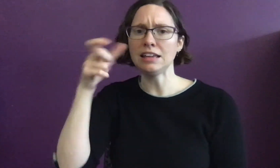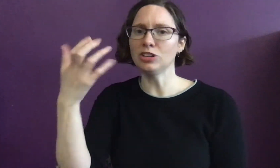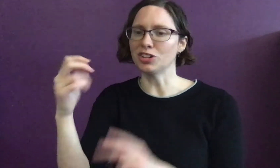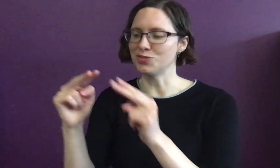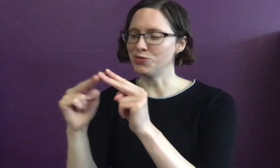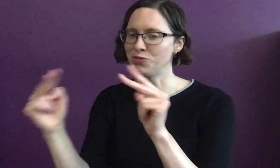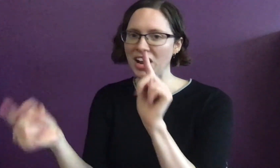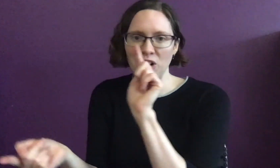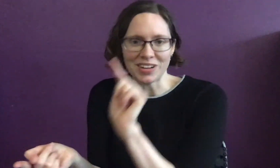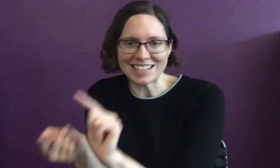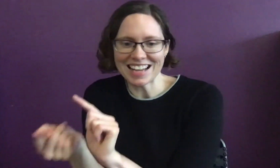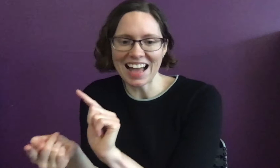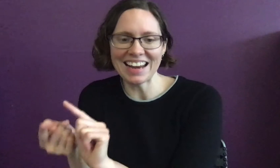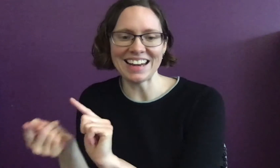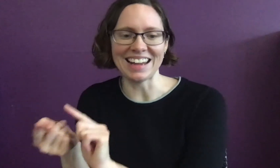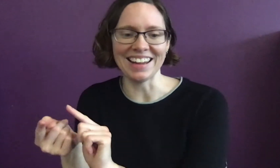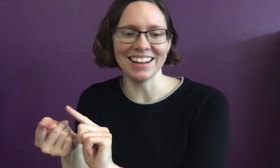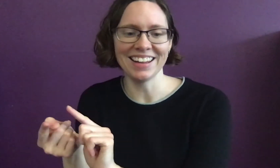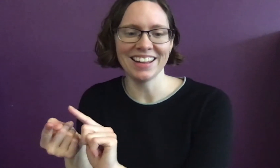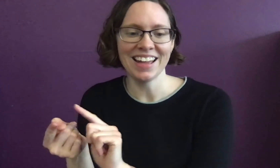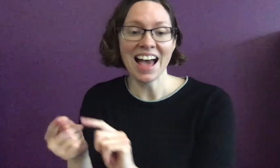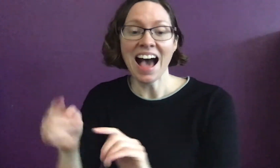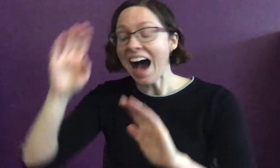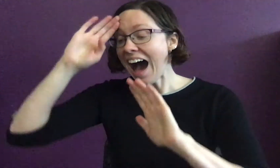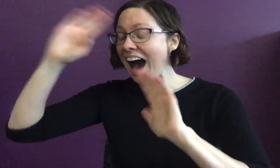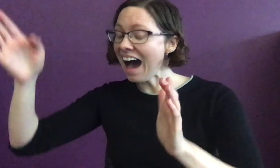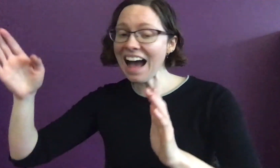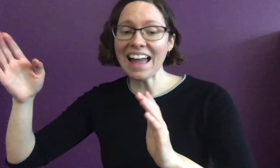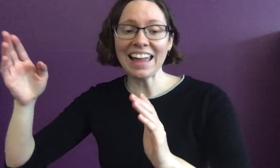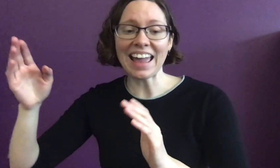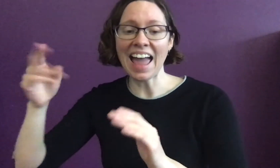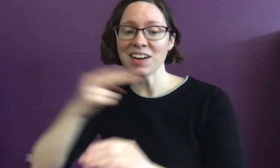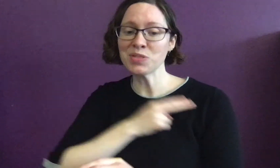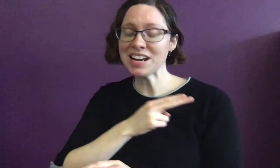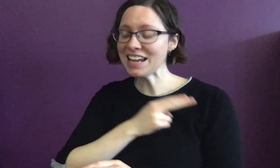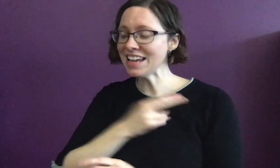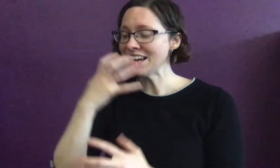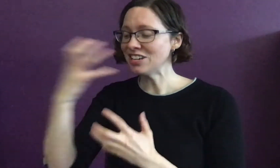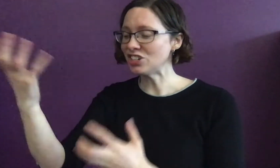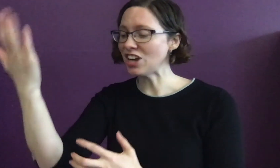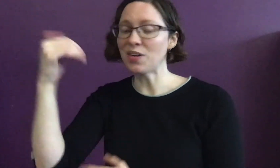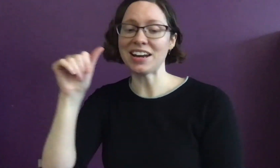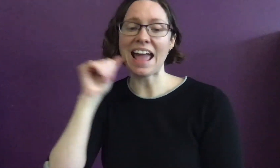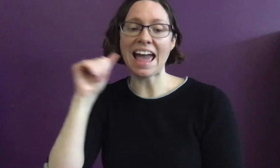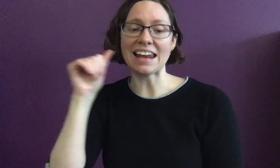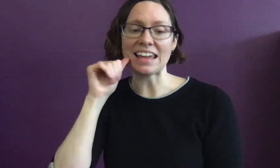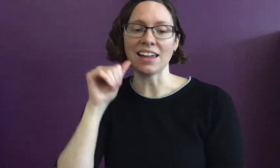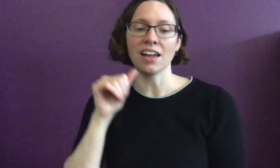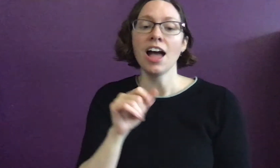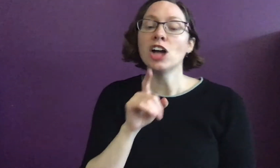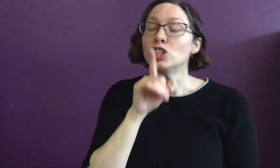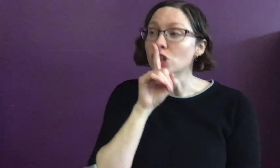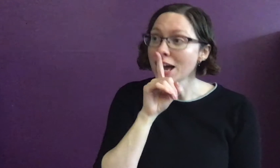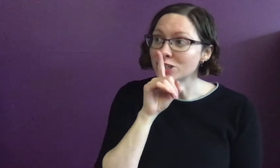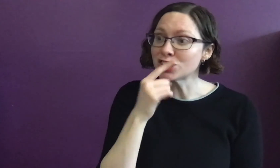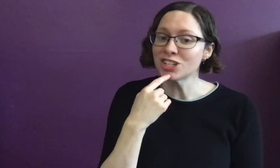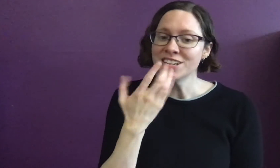looked very tiny. "Hi, Henry," shouted Annie. "Shush,"